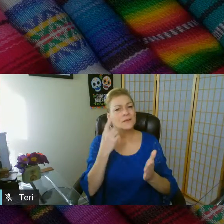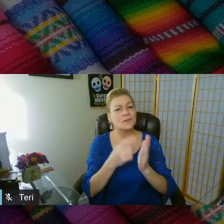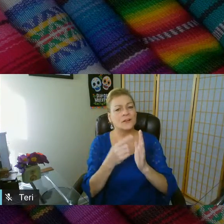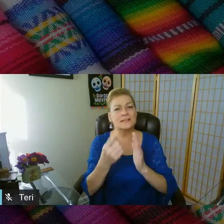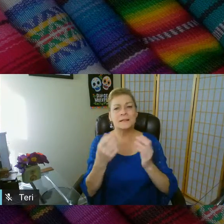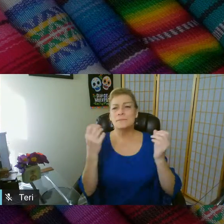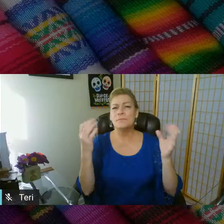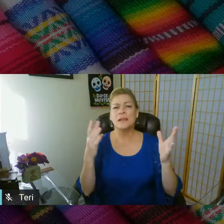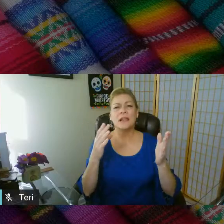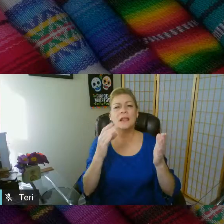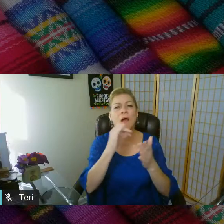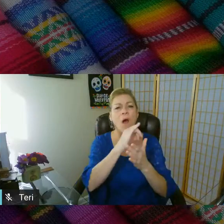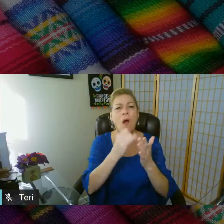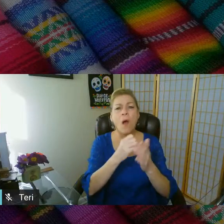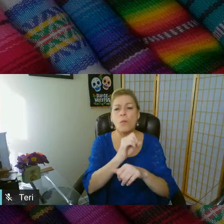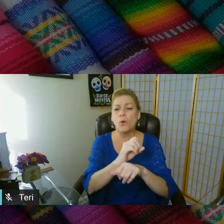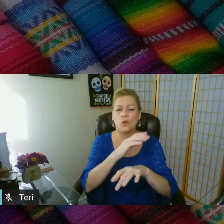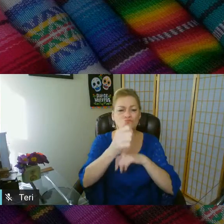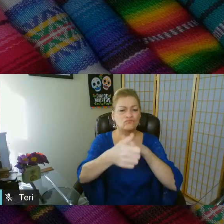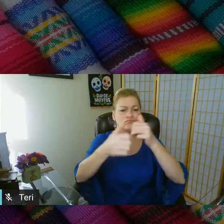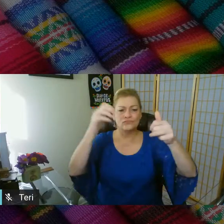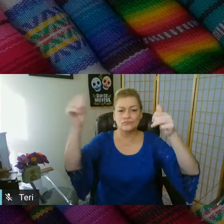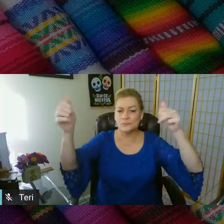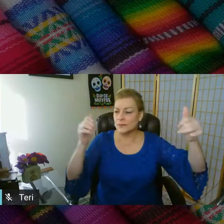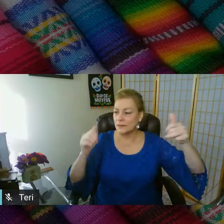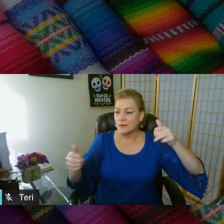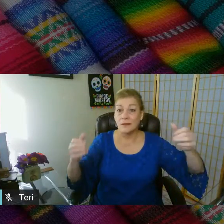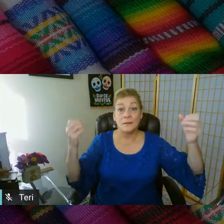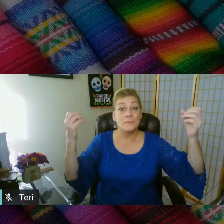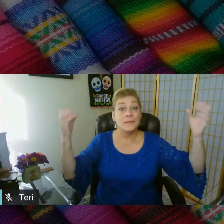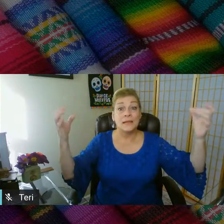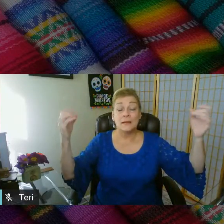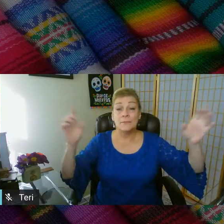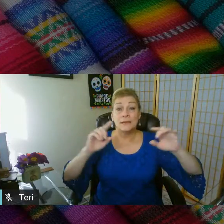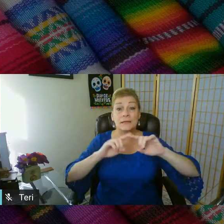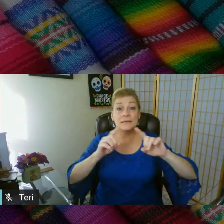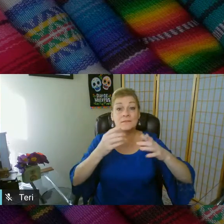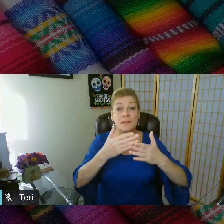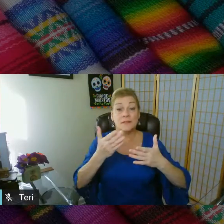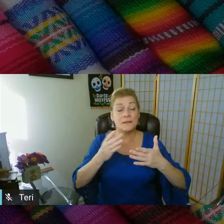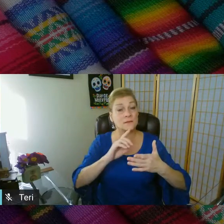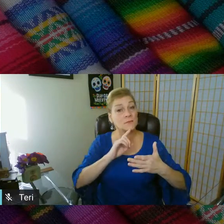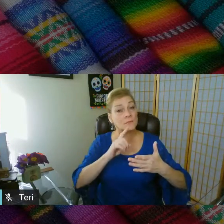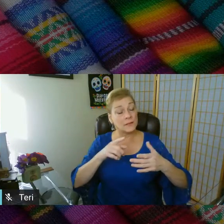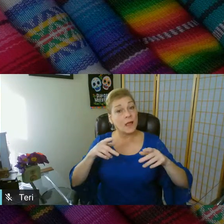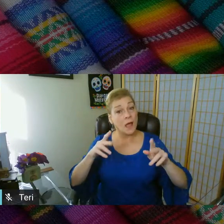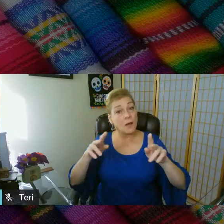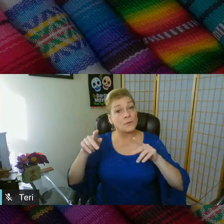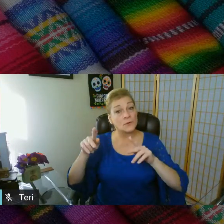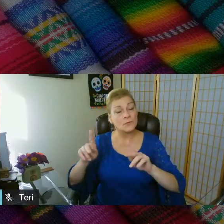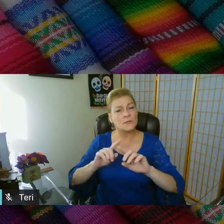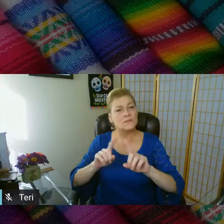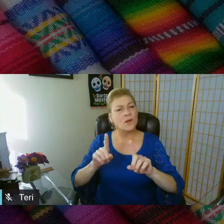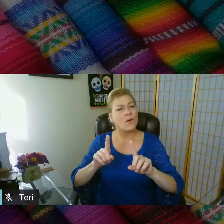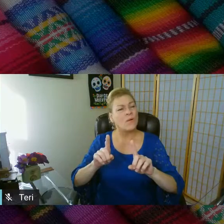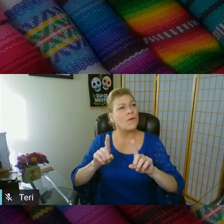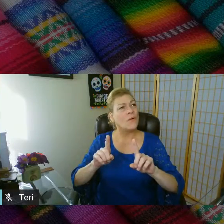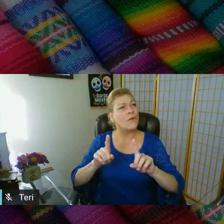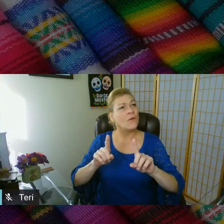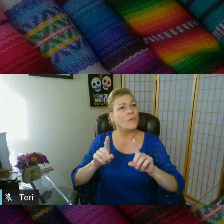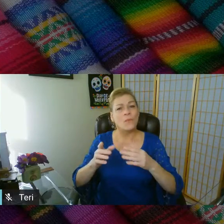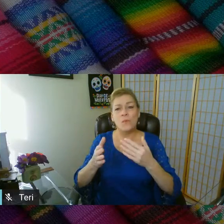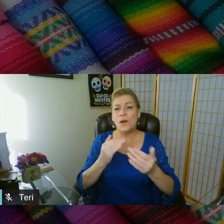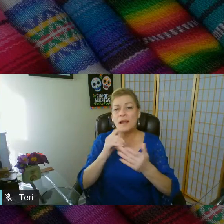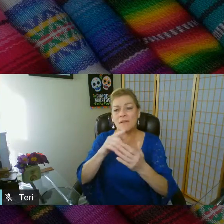of artwork and, all kinds of things. And it's really an opportunity. So I just invite you, whatever you